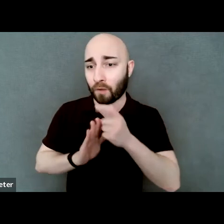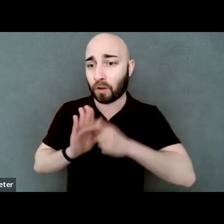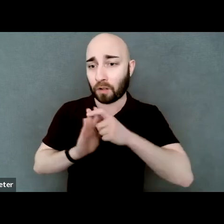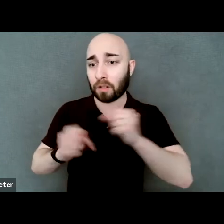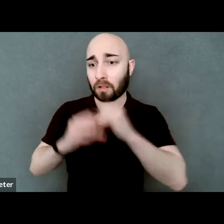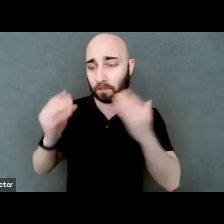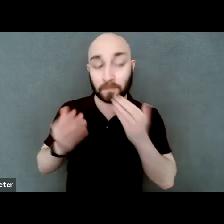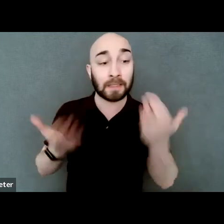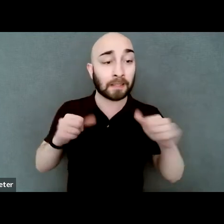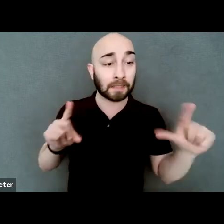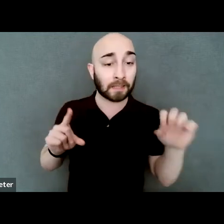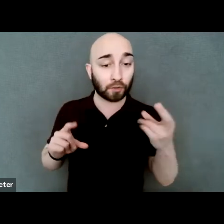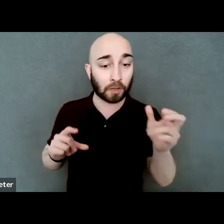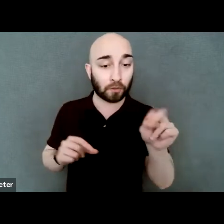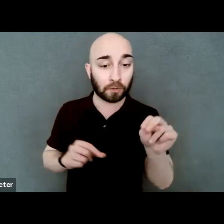Sharon.